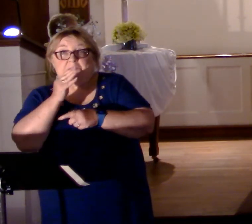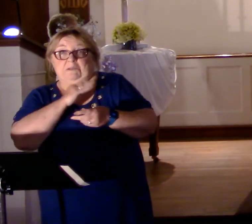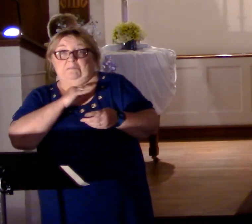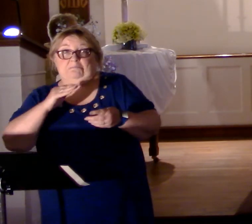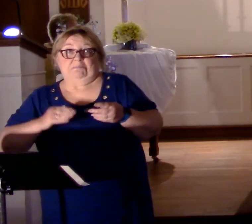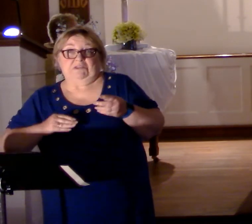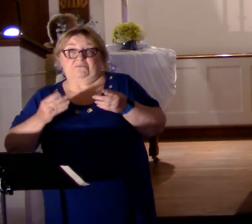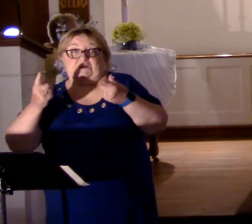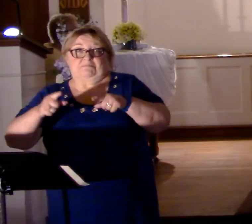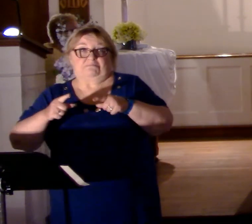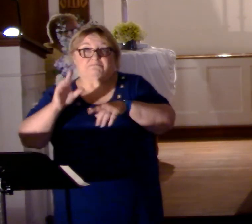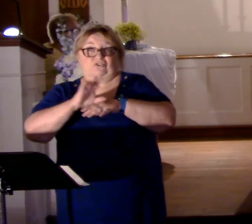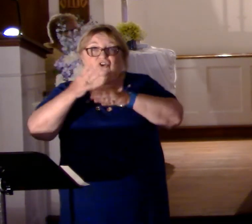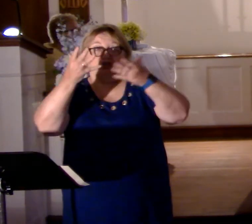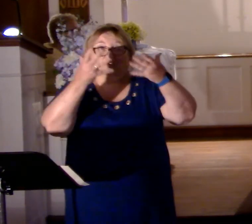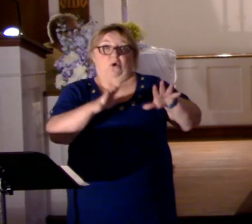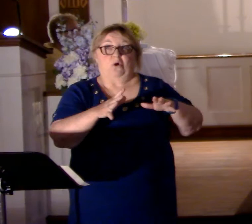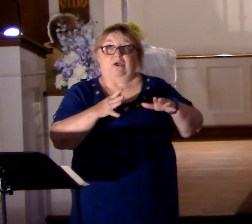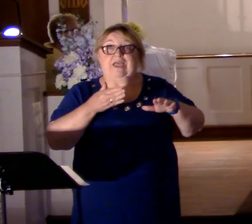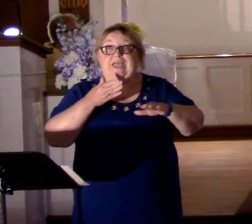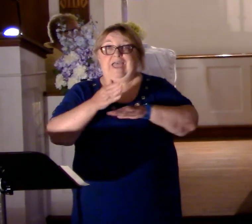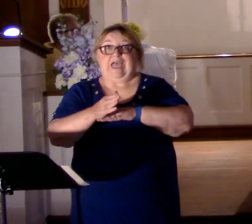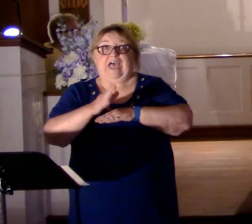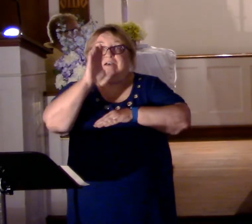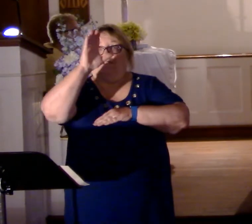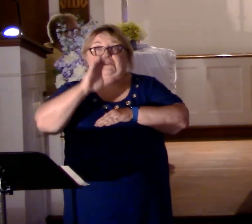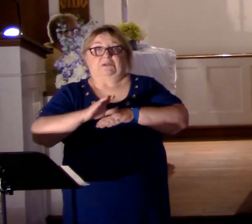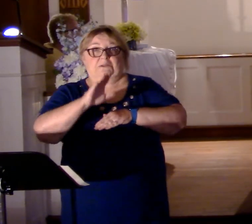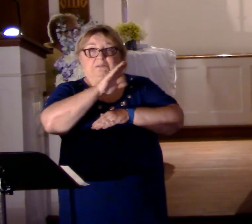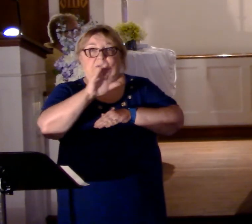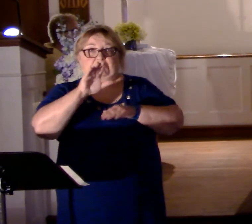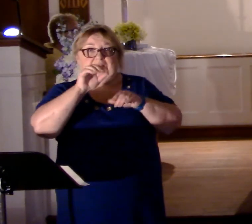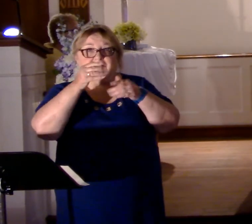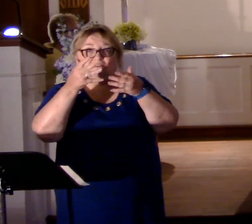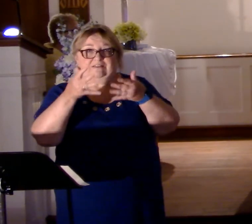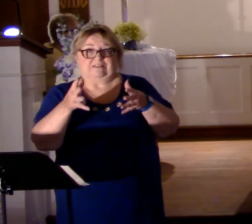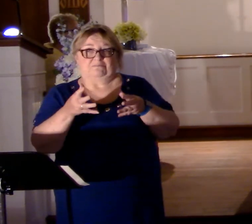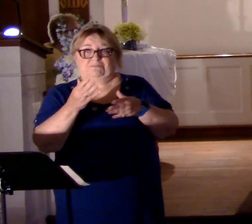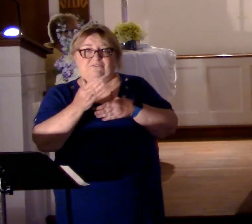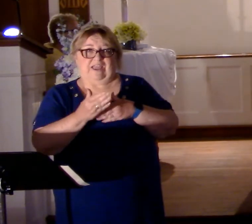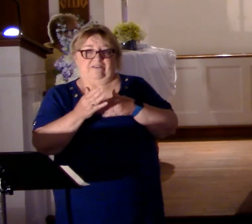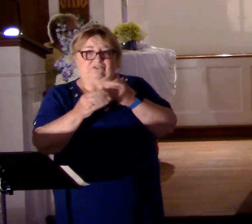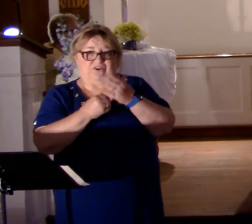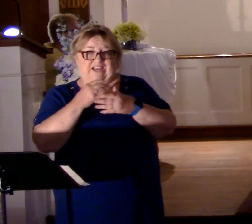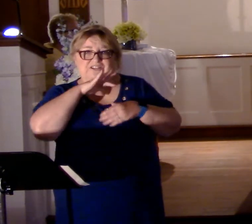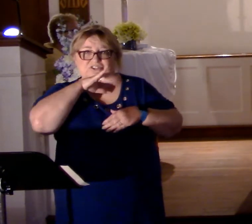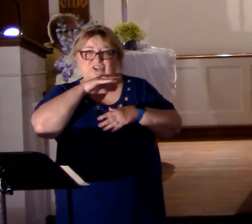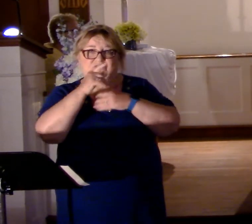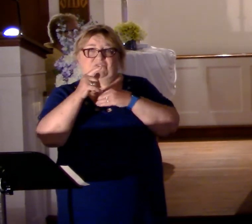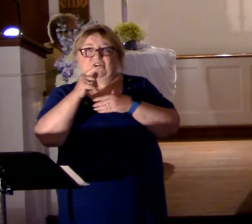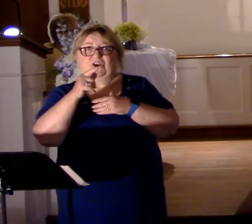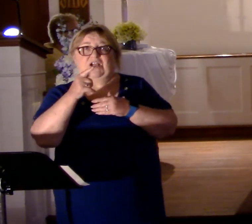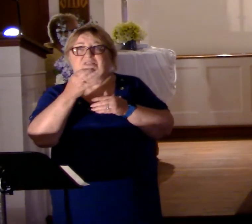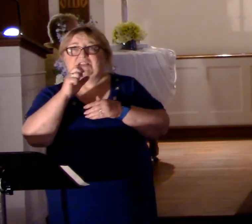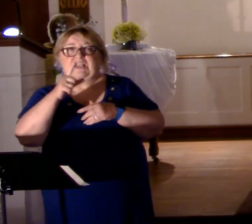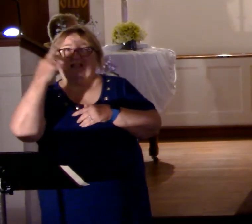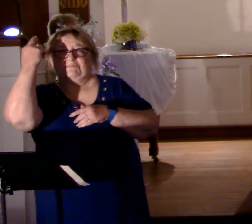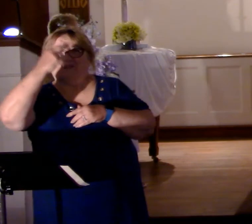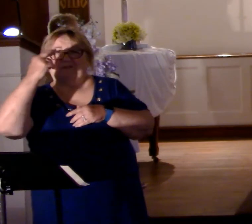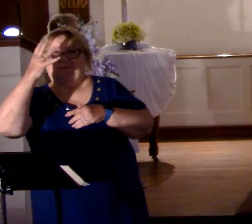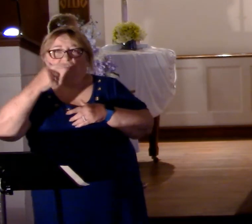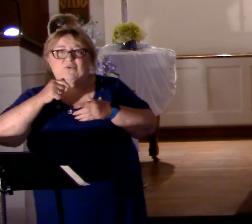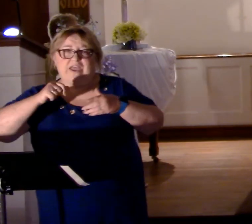when church is over, after the benediction is given, when you have to get your hands dirty for the gospel's sake, when you